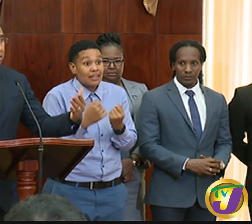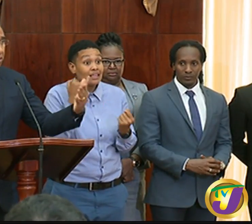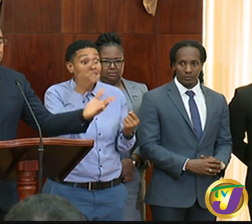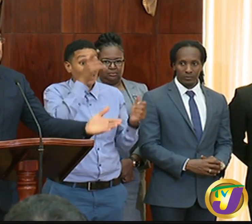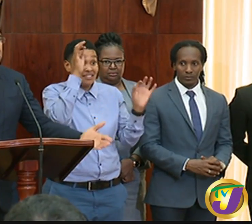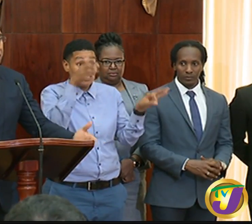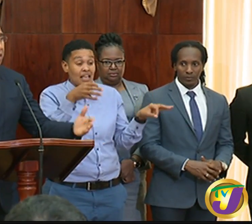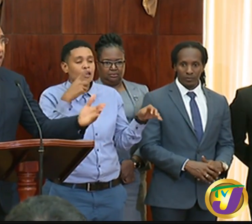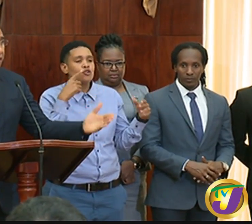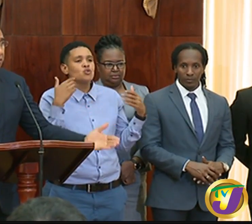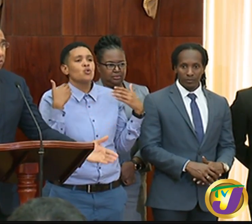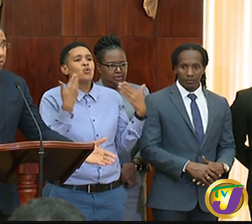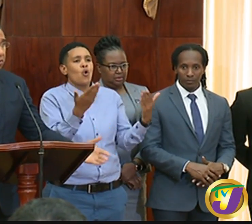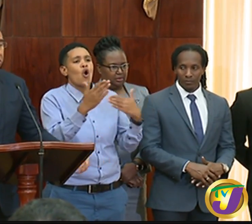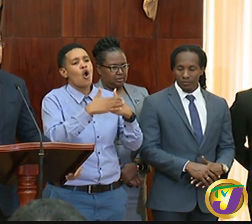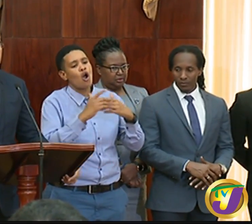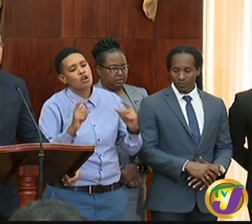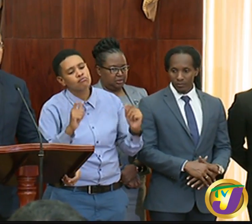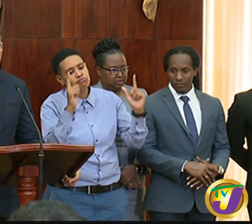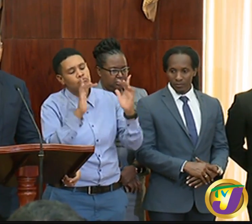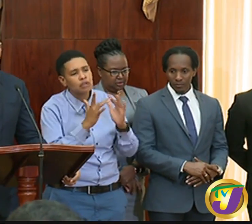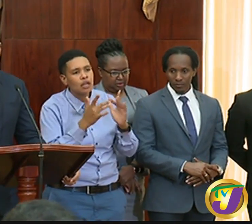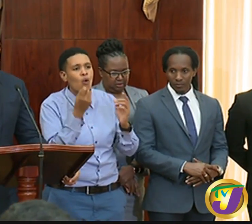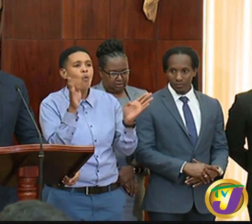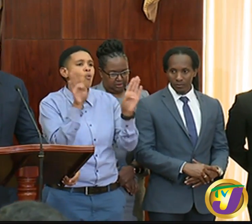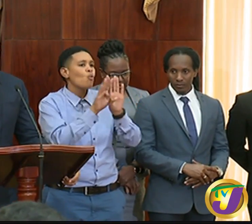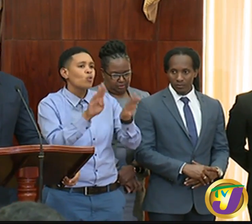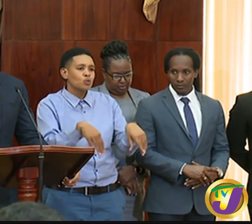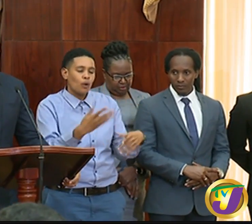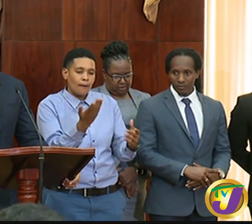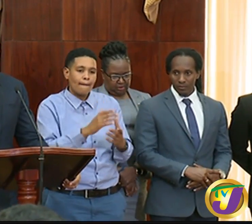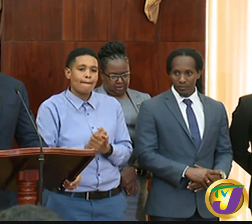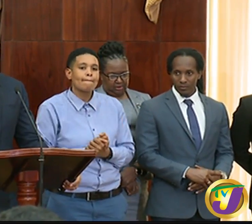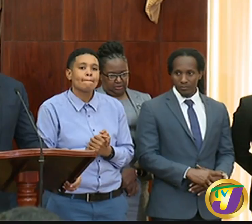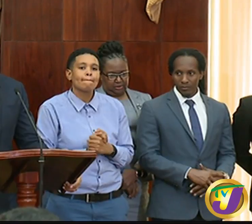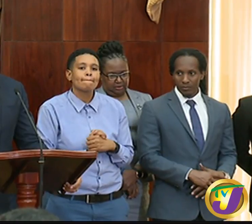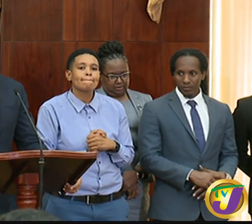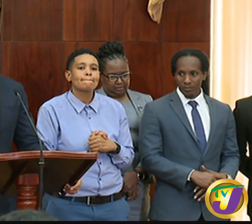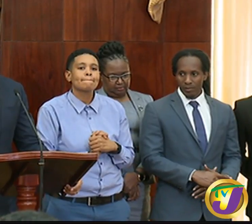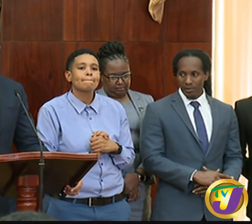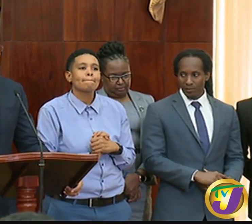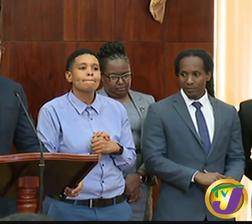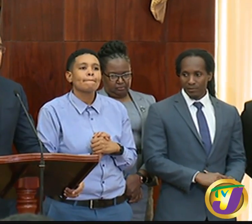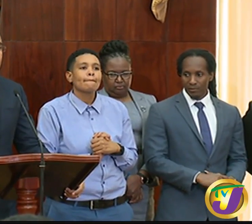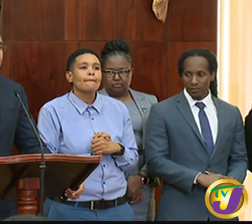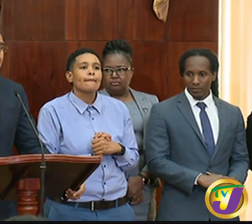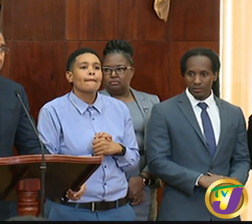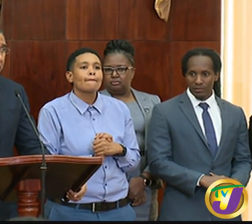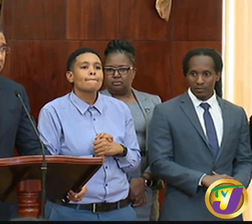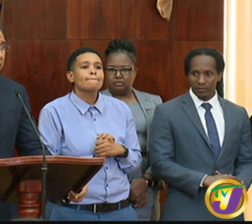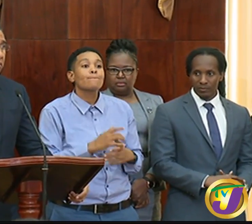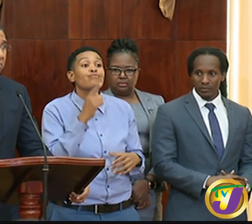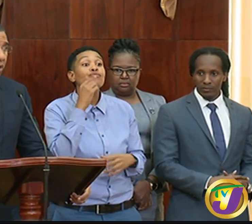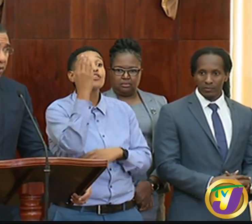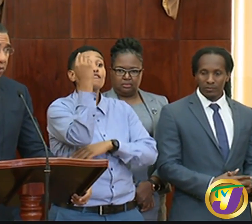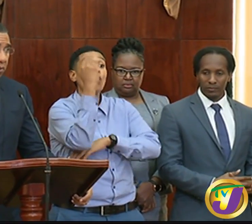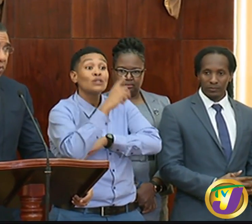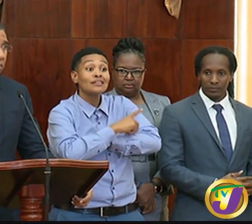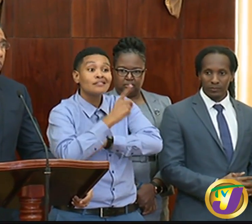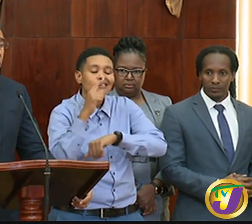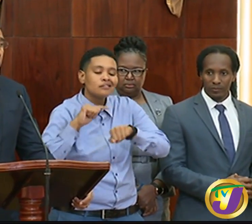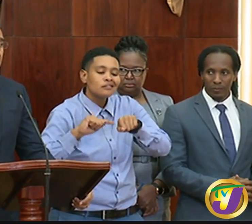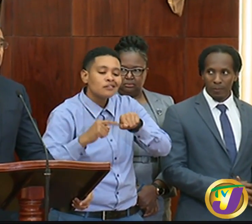made decisions to move online or to close. It is 14 days starting